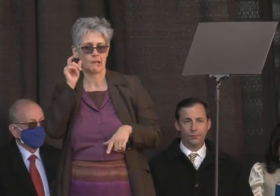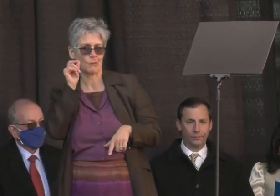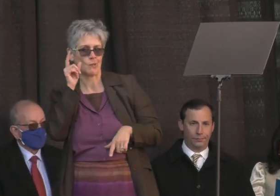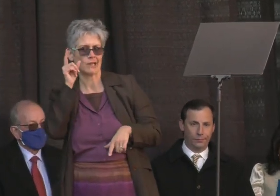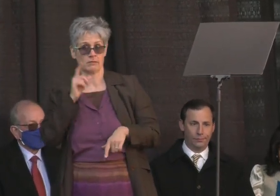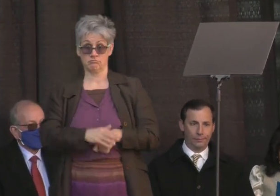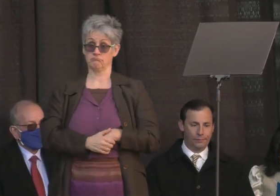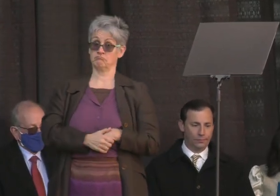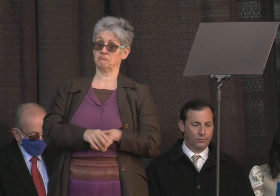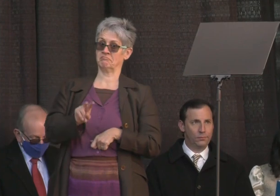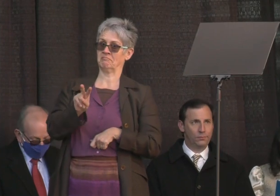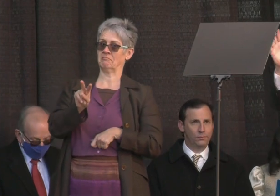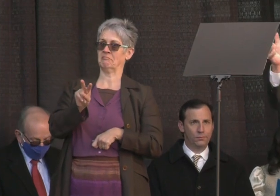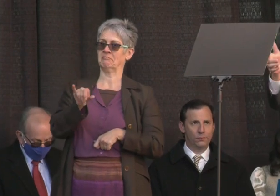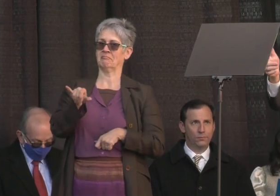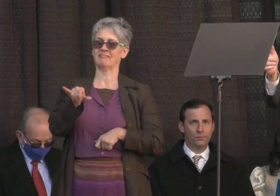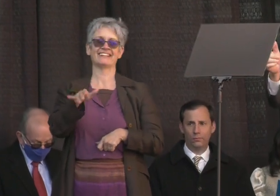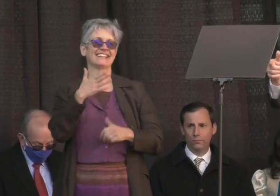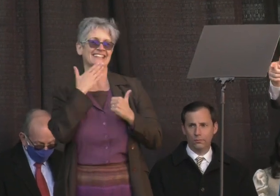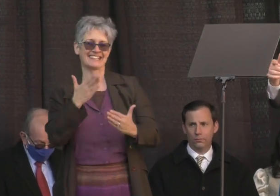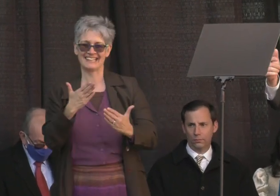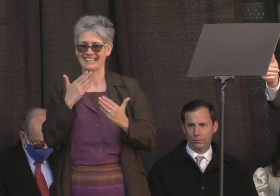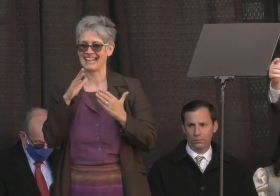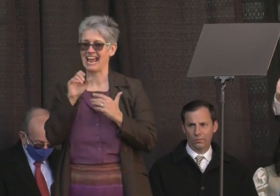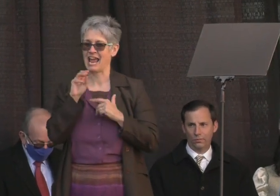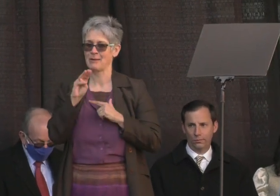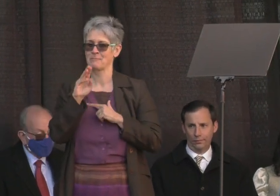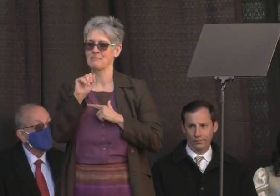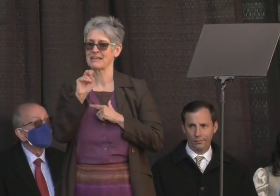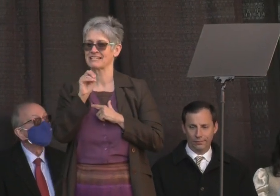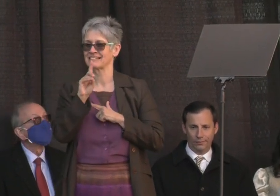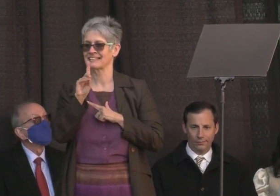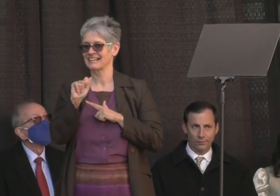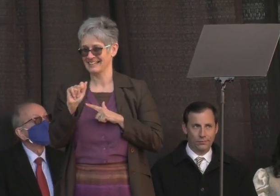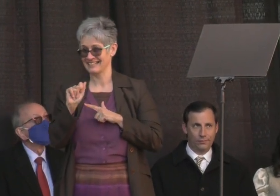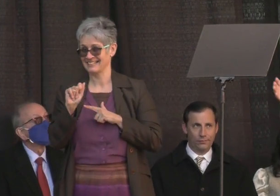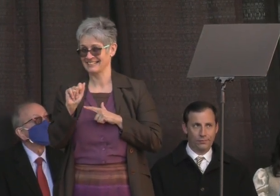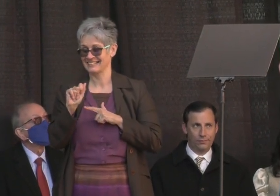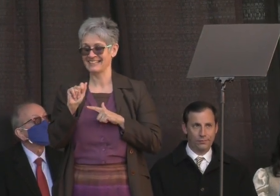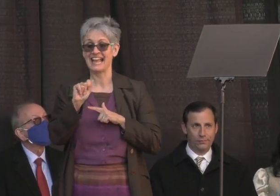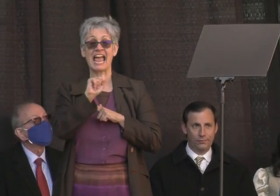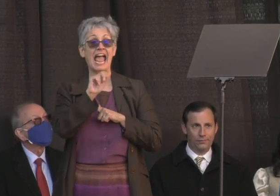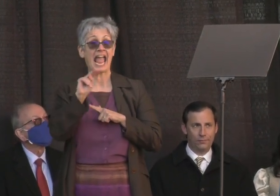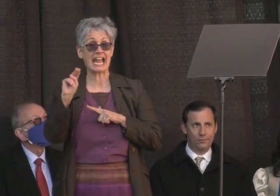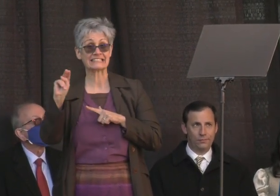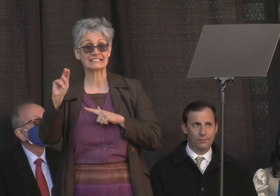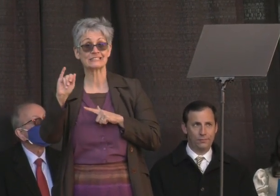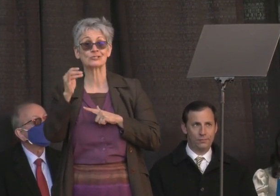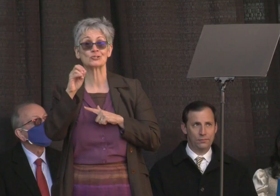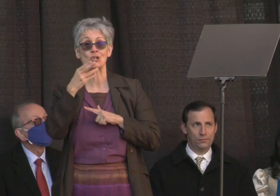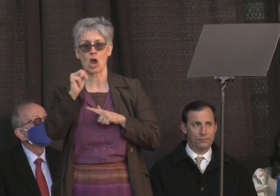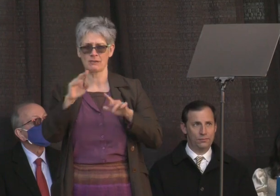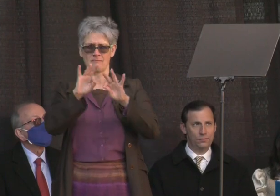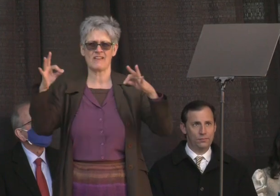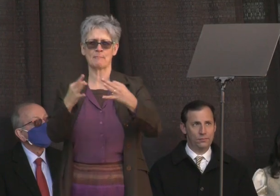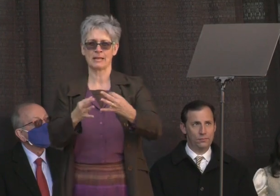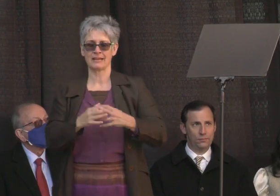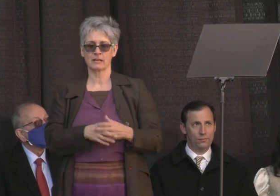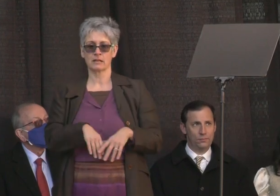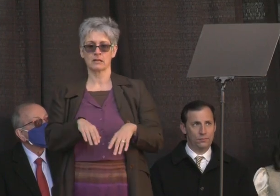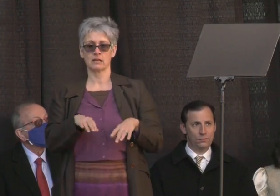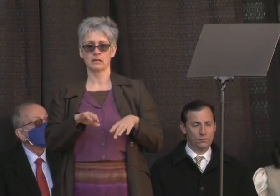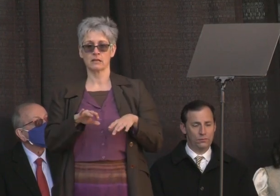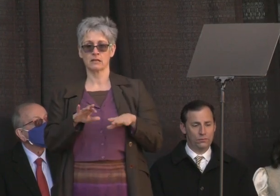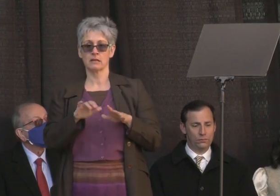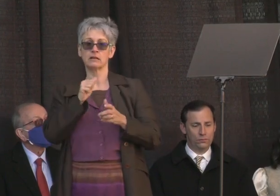Wow, let me say first, thank Amanda and Ann and John. I mean, what do they say? Behind every successful man, there is